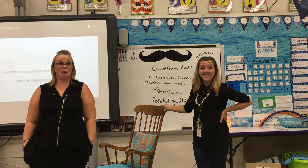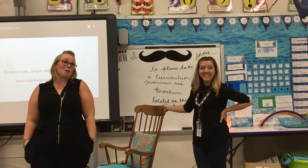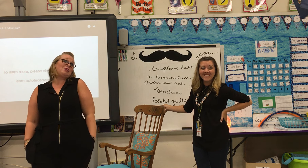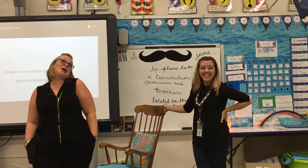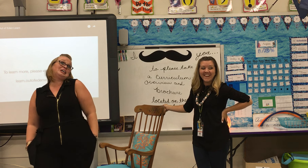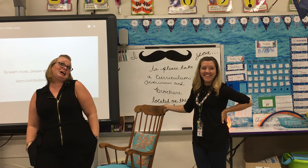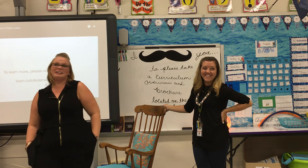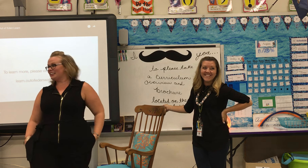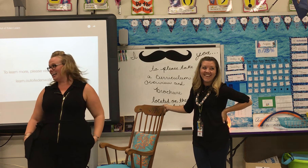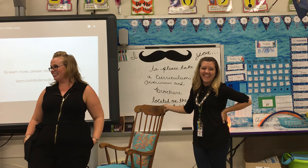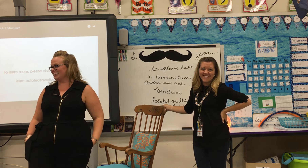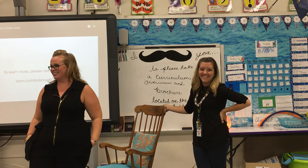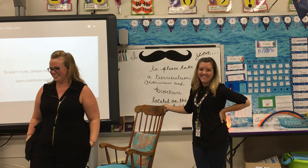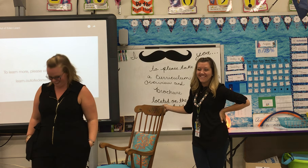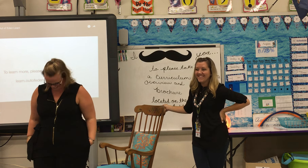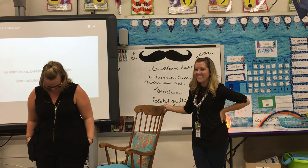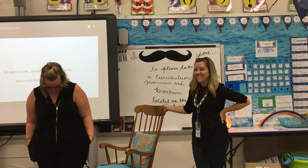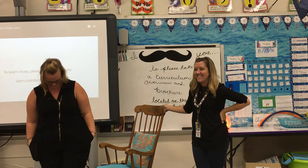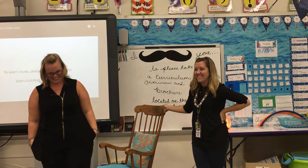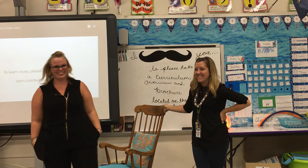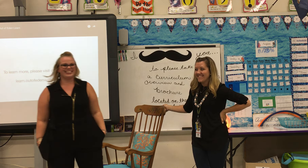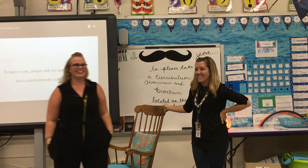Awesome. Thank you.